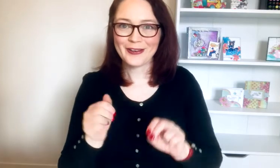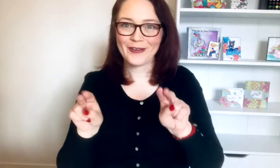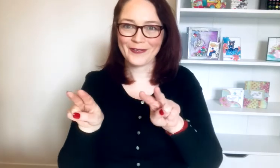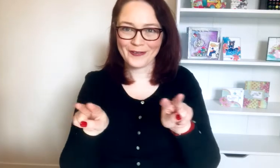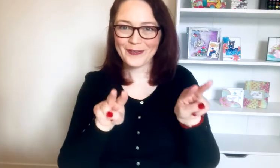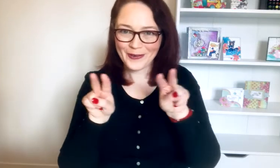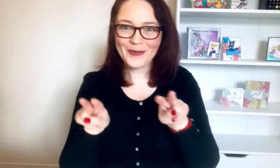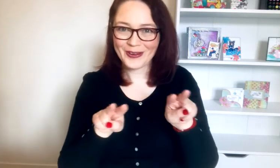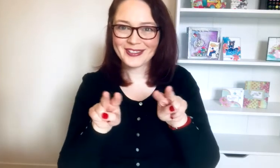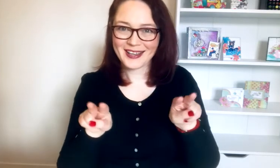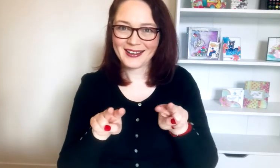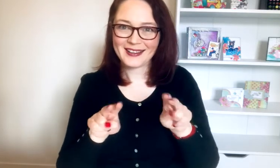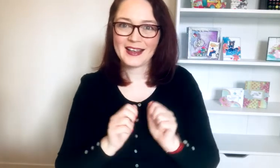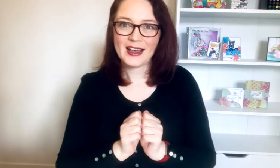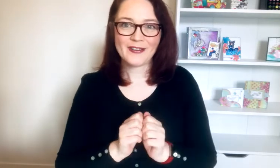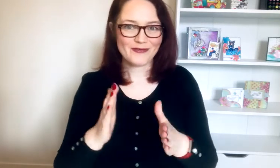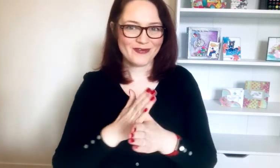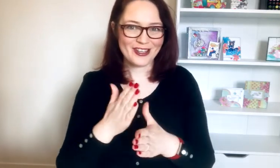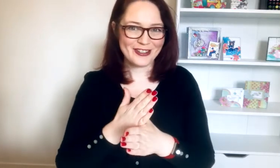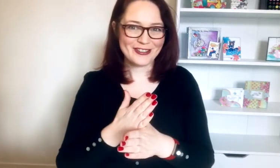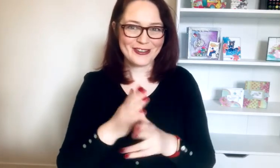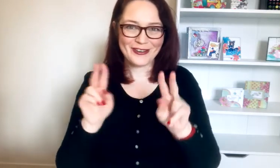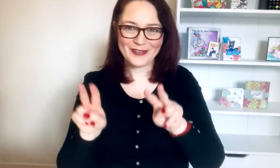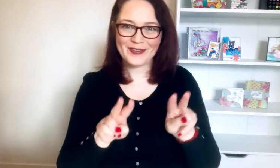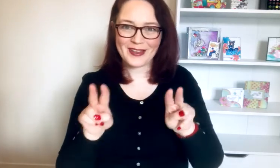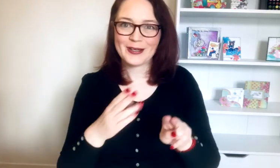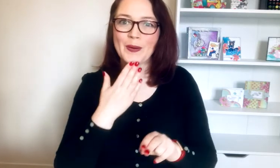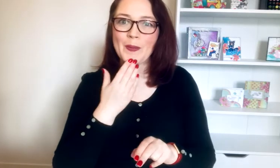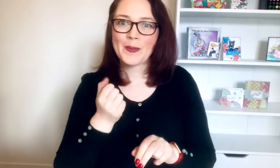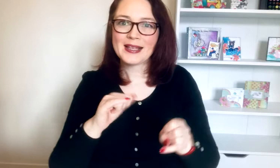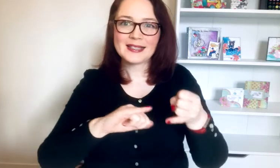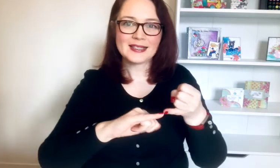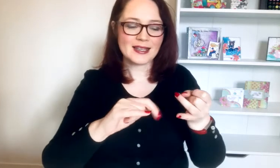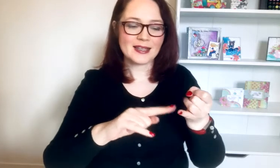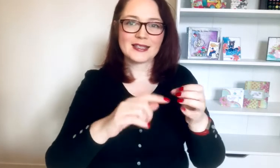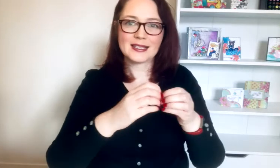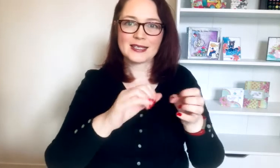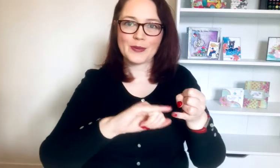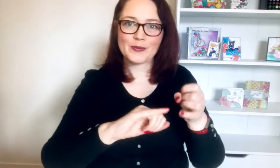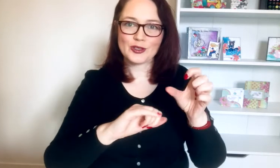Thank you so much for watching the video. If you've enjoyed watching the video, please do subscribe